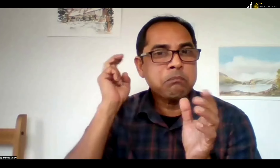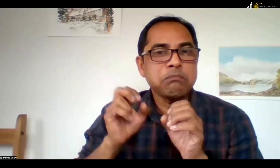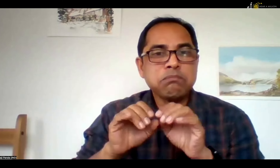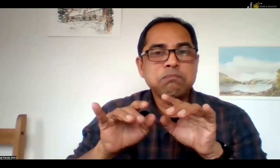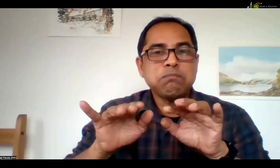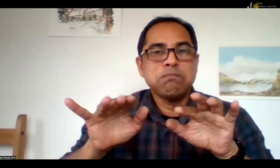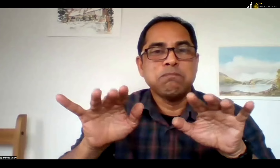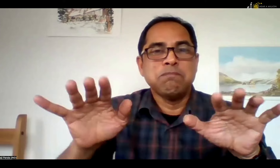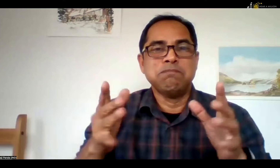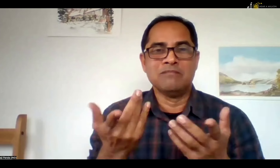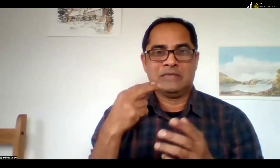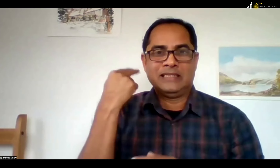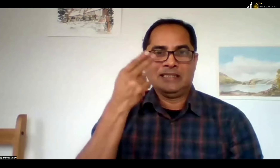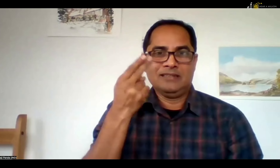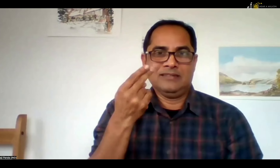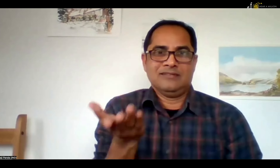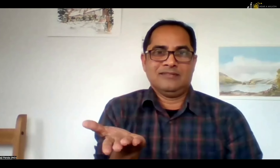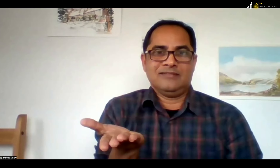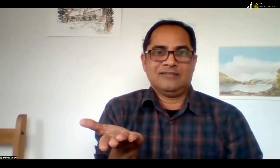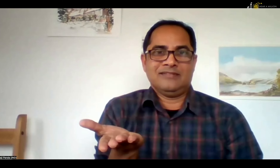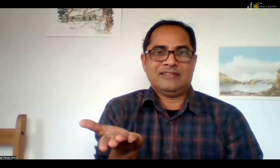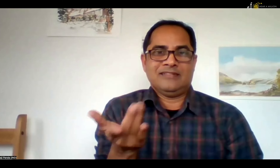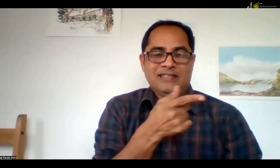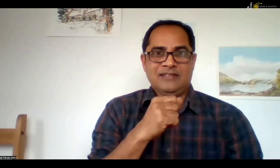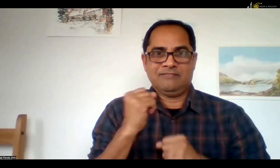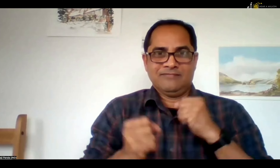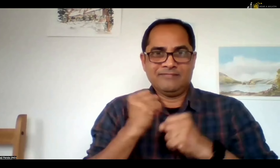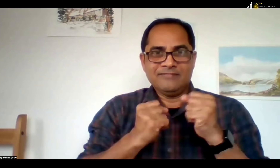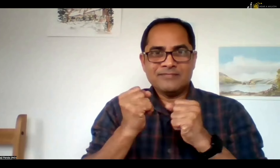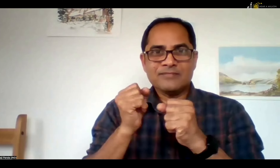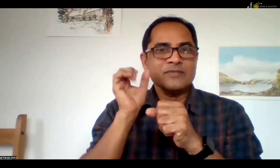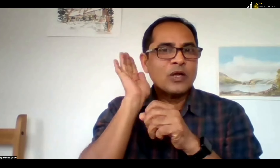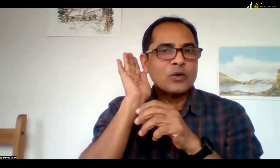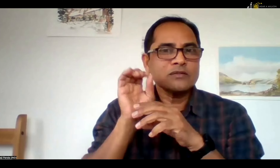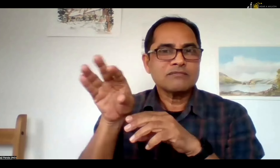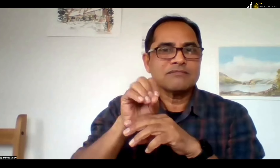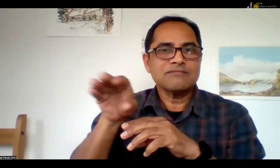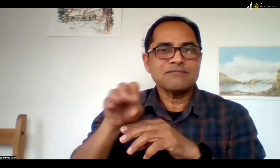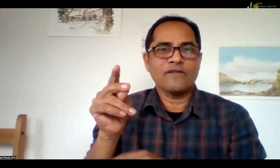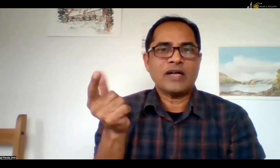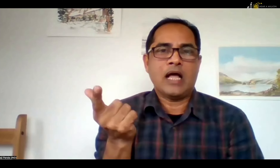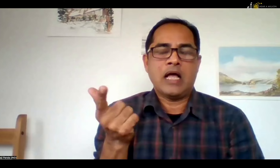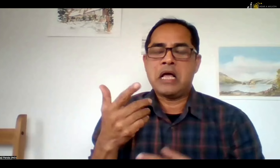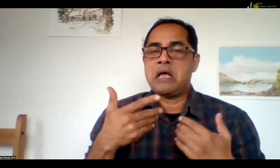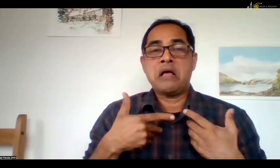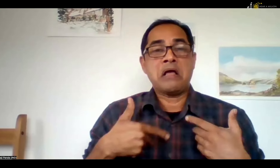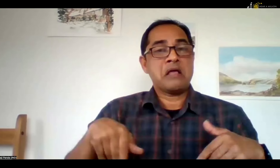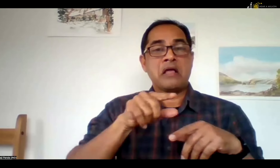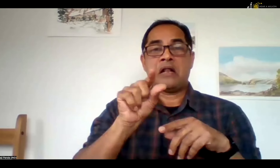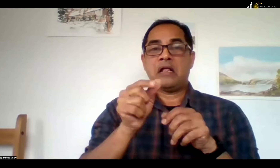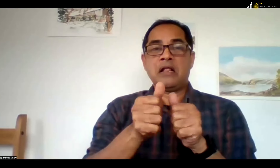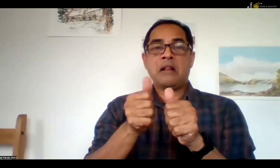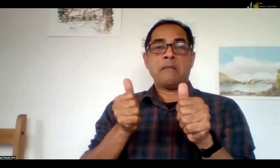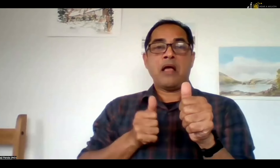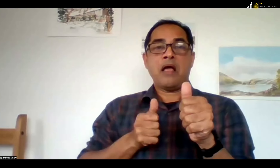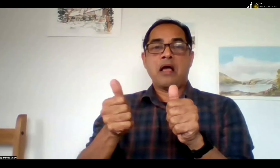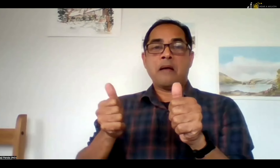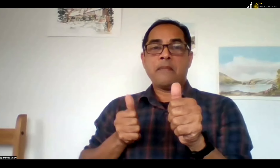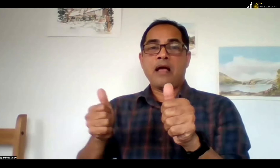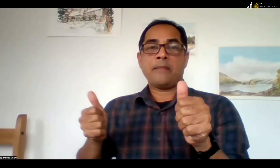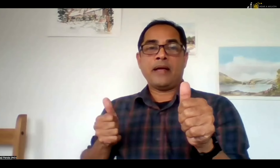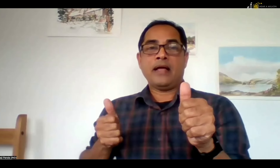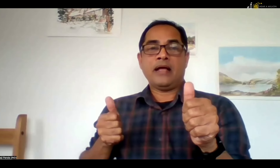oral lobby, as soon as there's a kid or any person who is orally successful with the help of a cochlear implant, they run to the government and let them know about this news